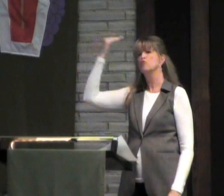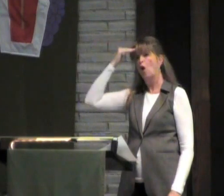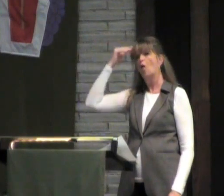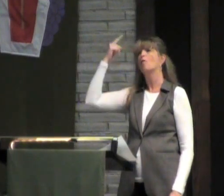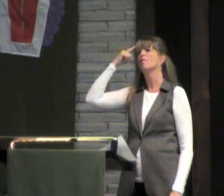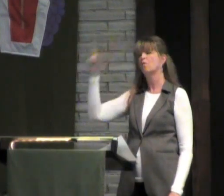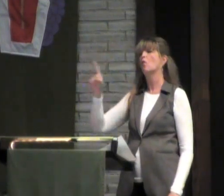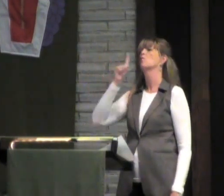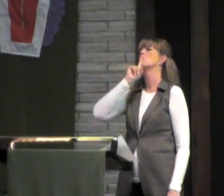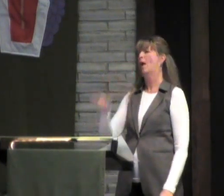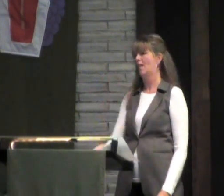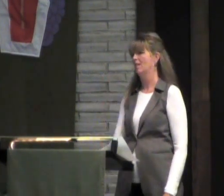that full well."